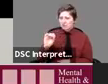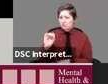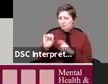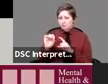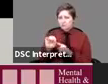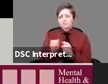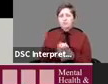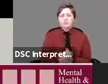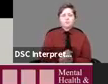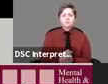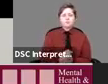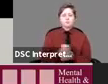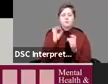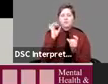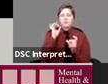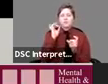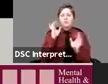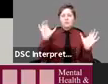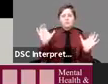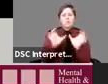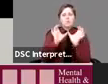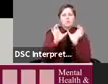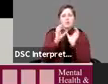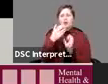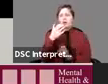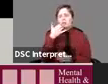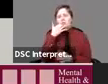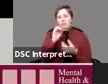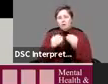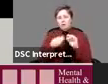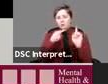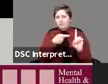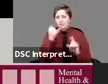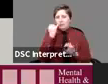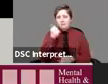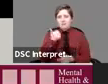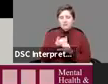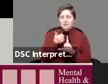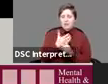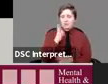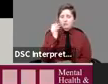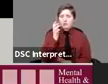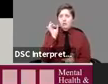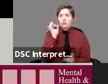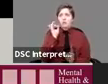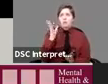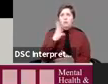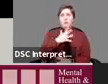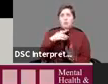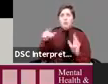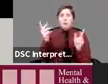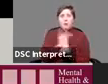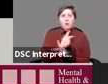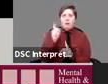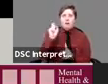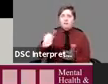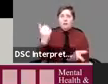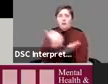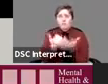419-442-0580. The Crisis Hotline, if you find yourself in a crisis situation and you really